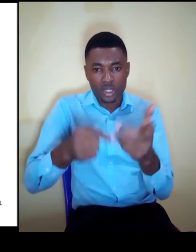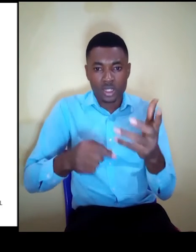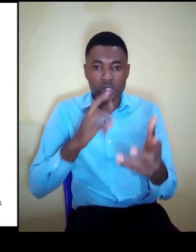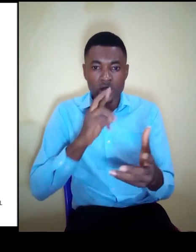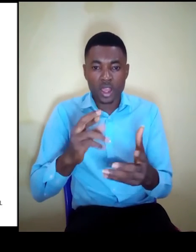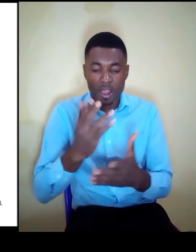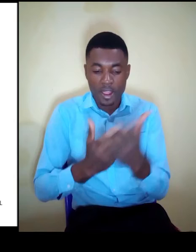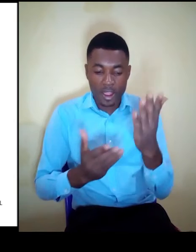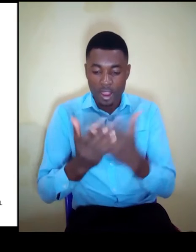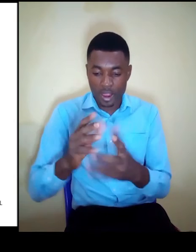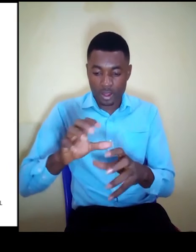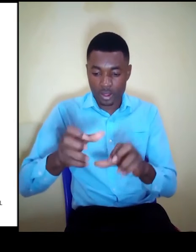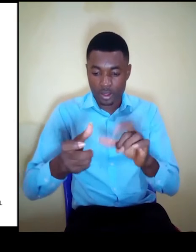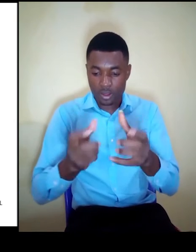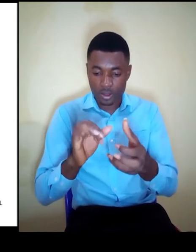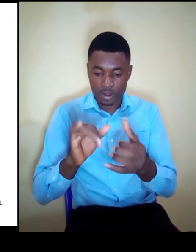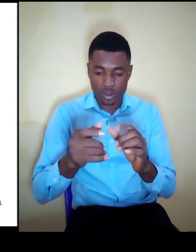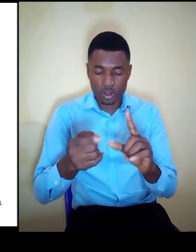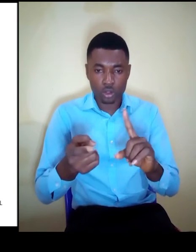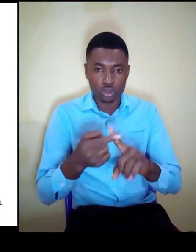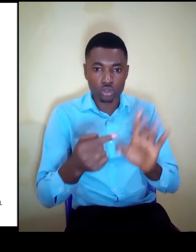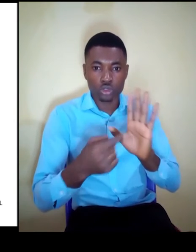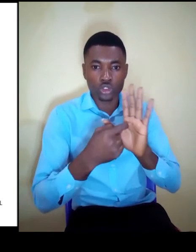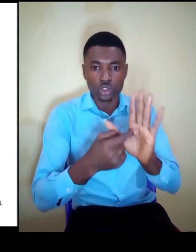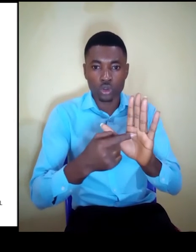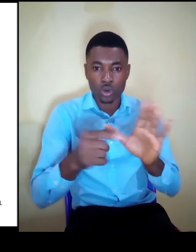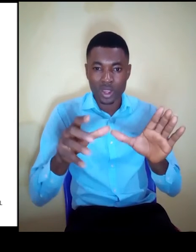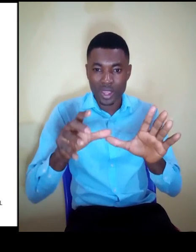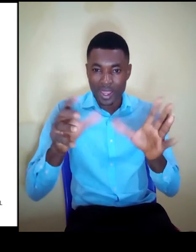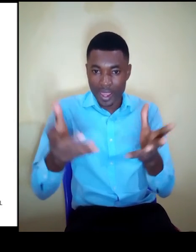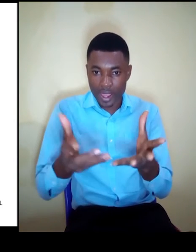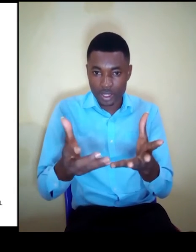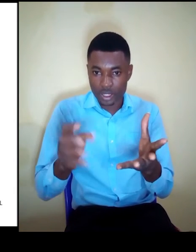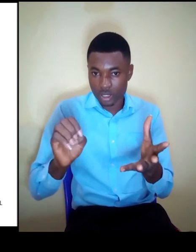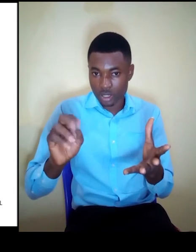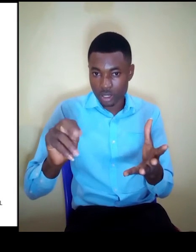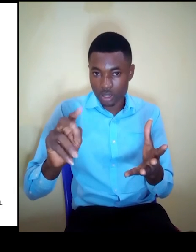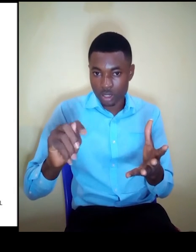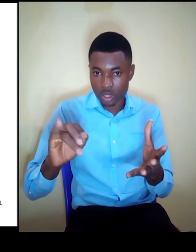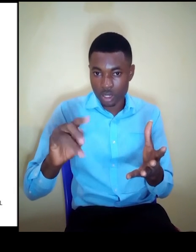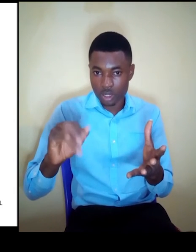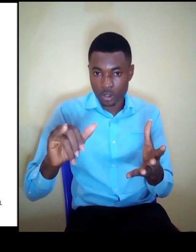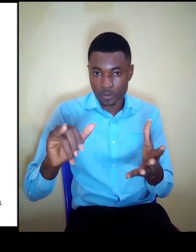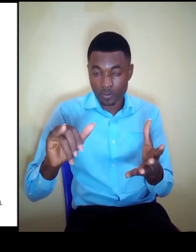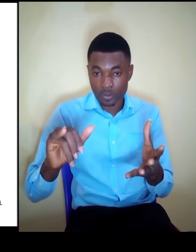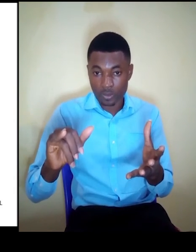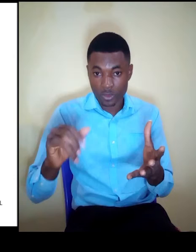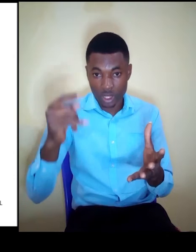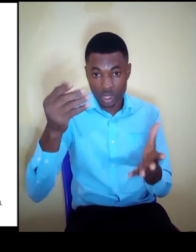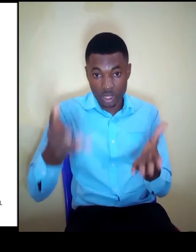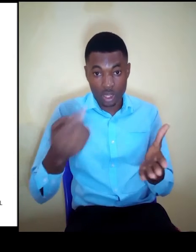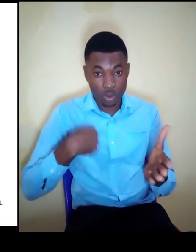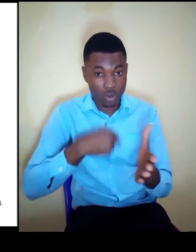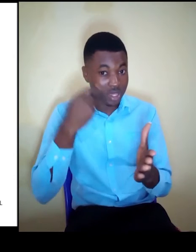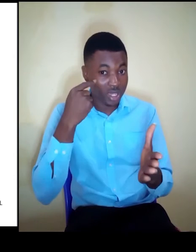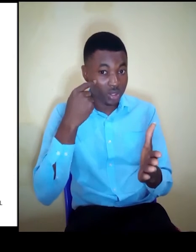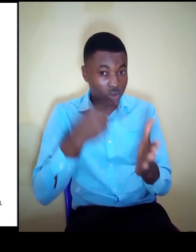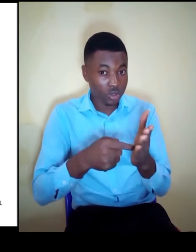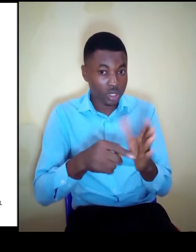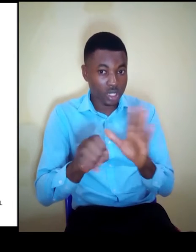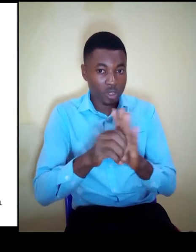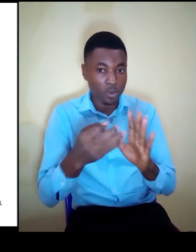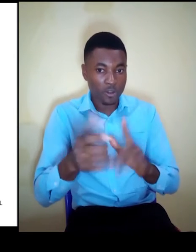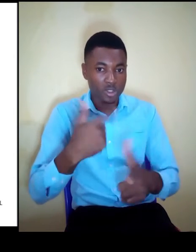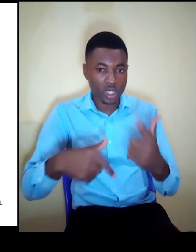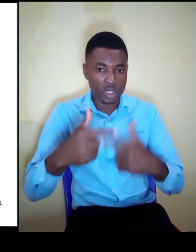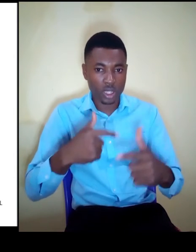entity information. So here we see example of signers using entity classifiers to express motion information